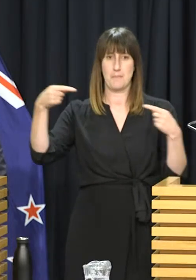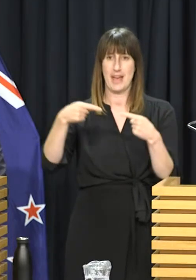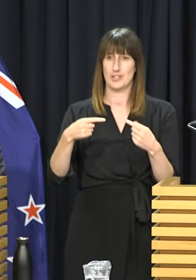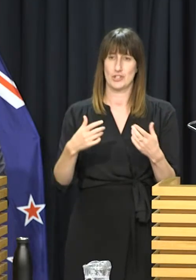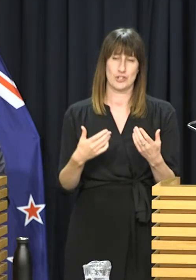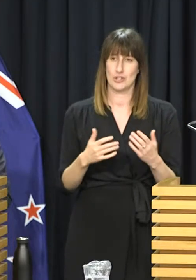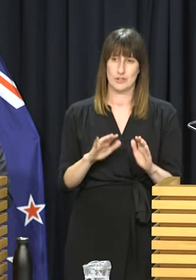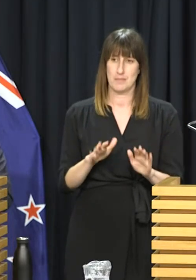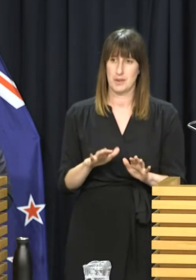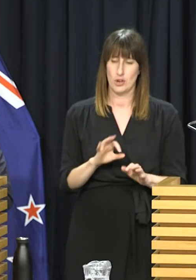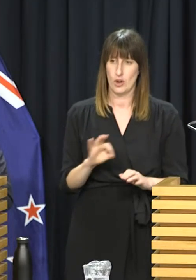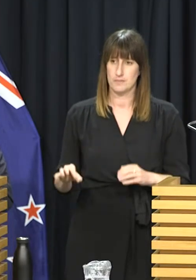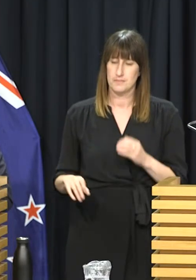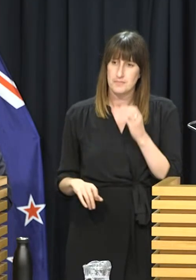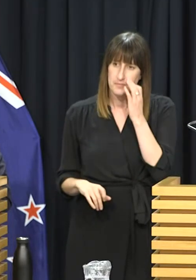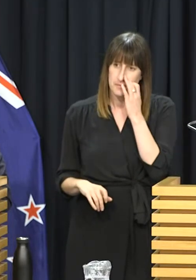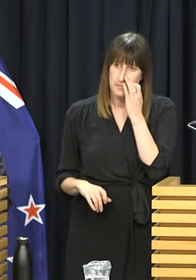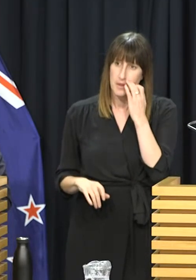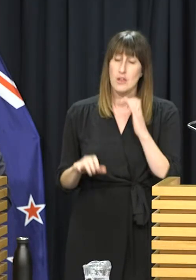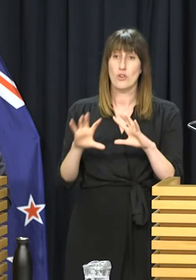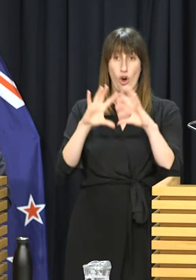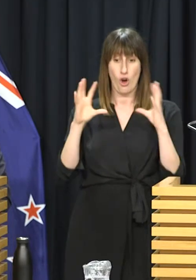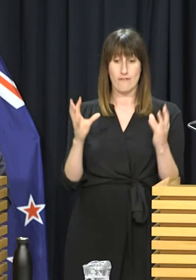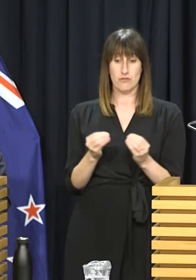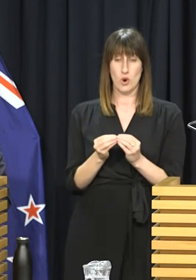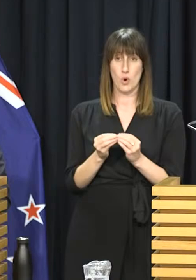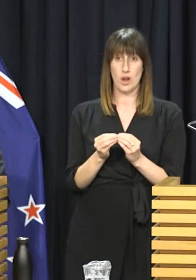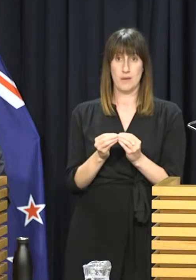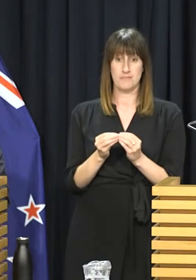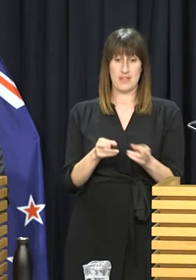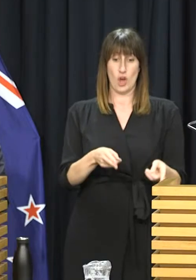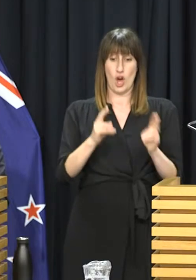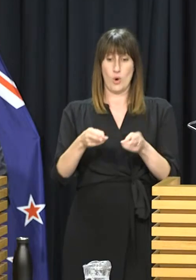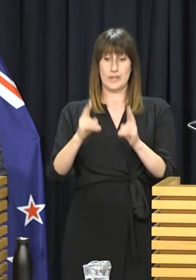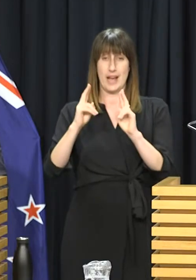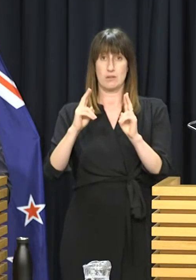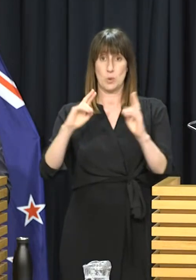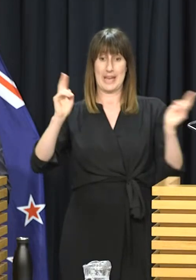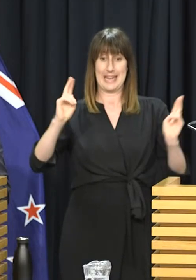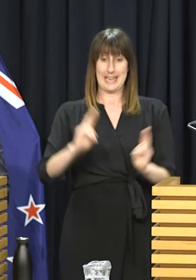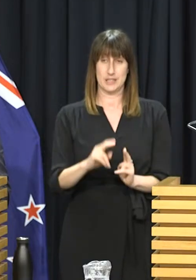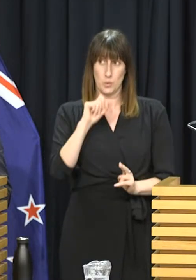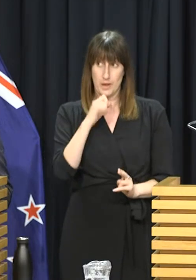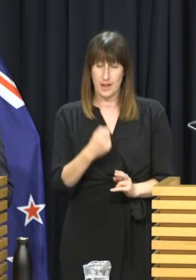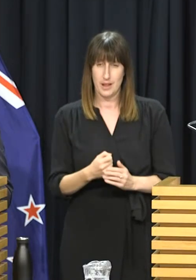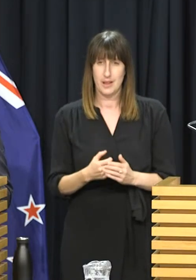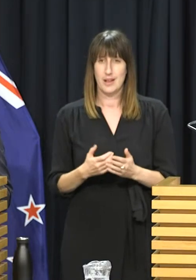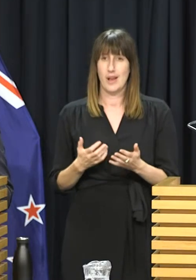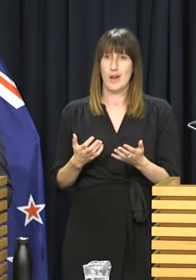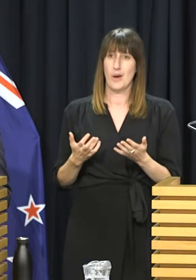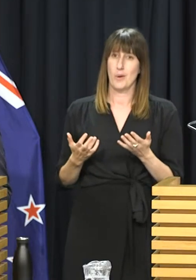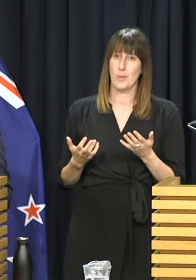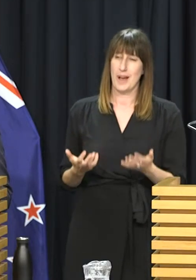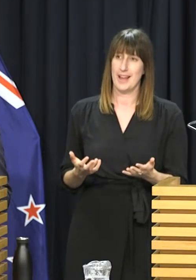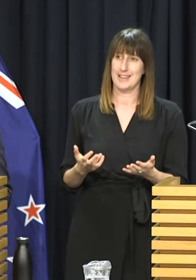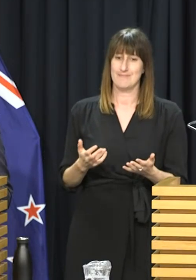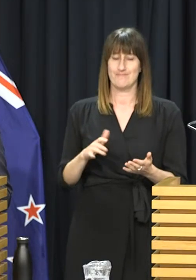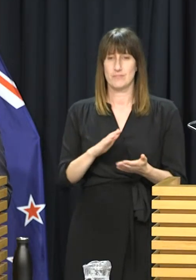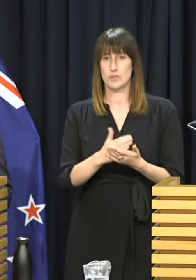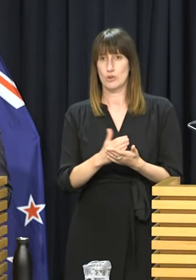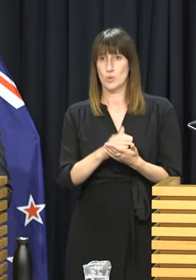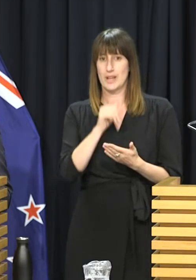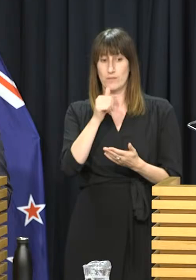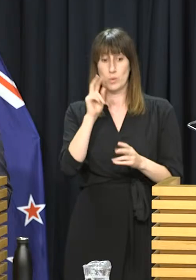that the overall capacity of the system will shrink? Whether we see any facility closures,